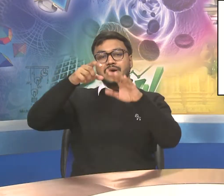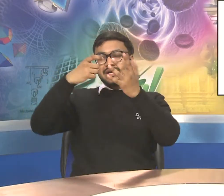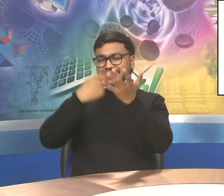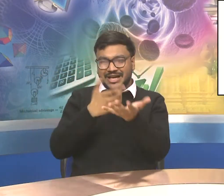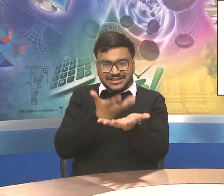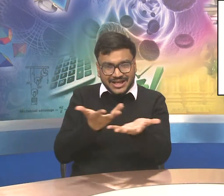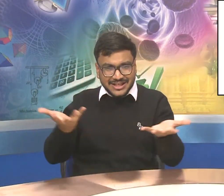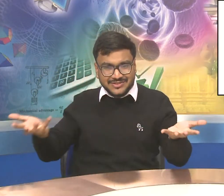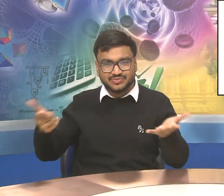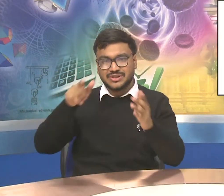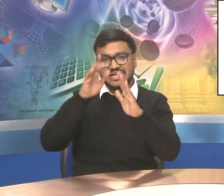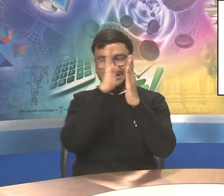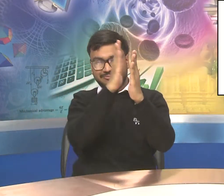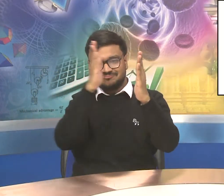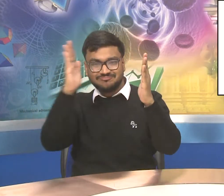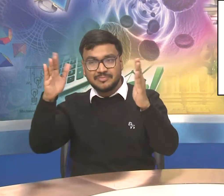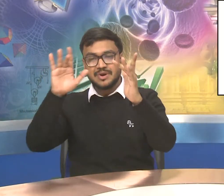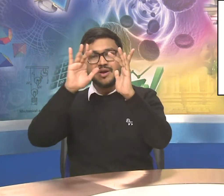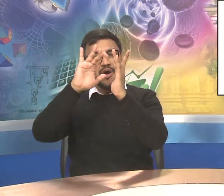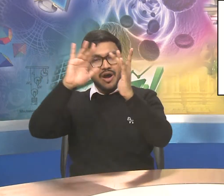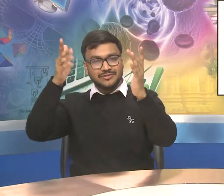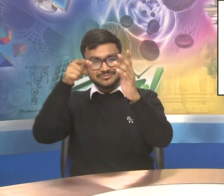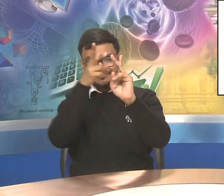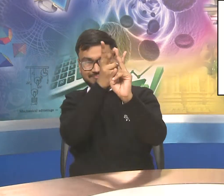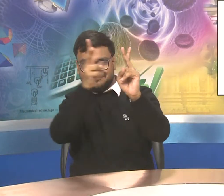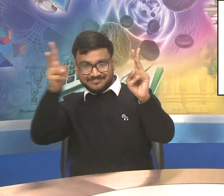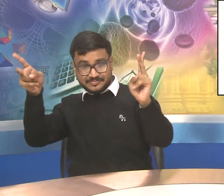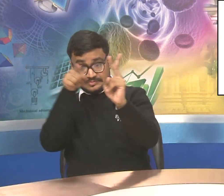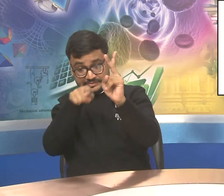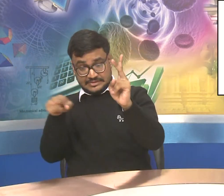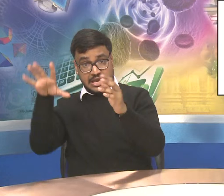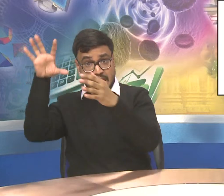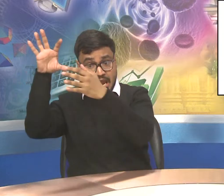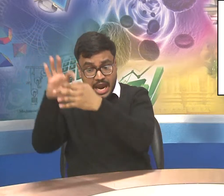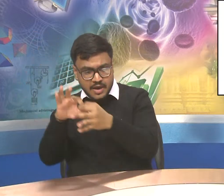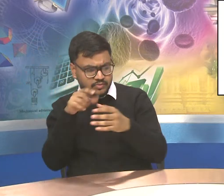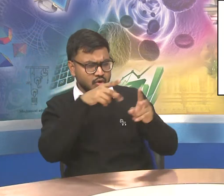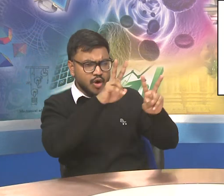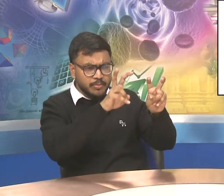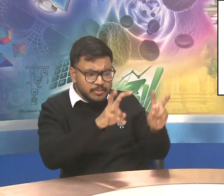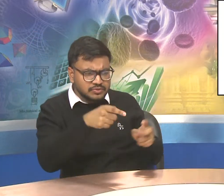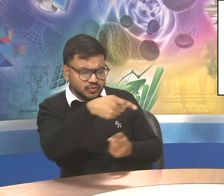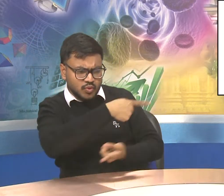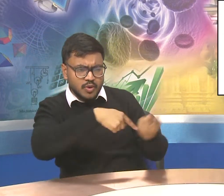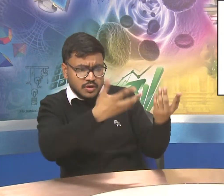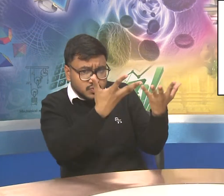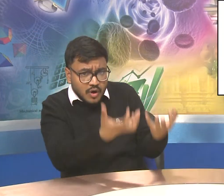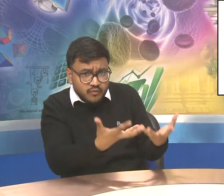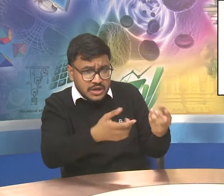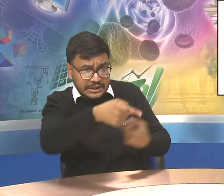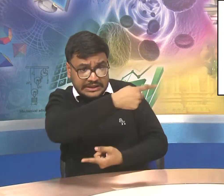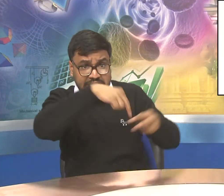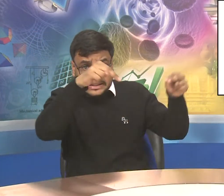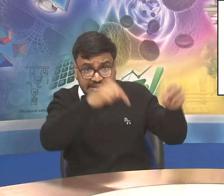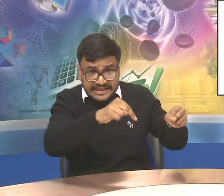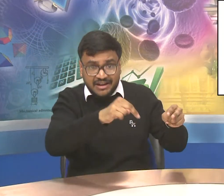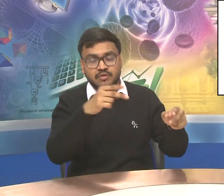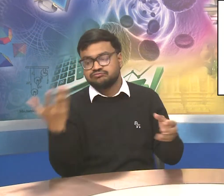These services promote the use of library materials, connect the users with the library